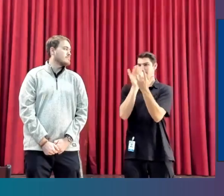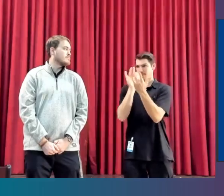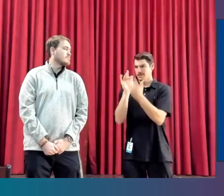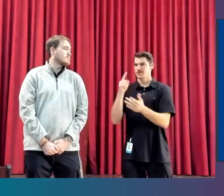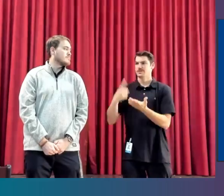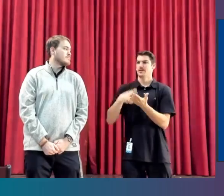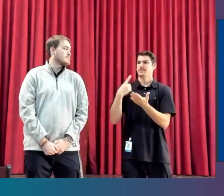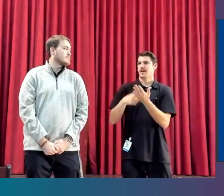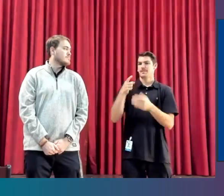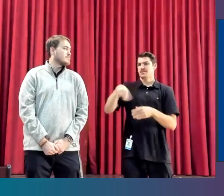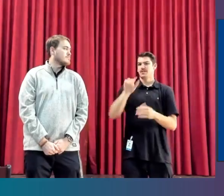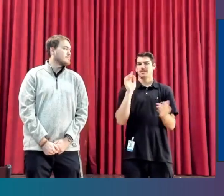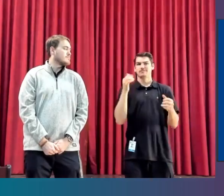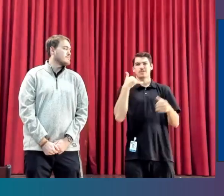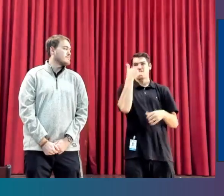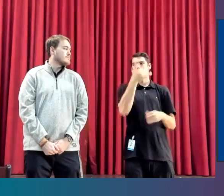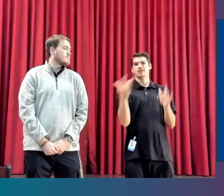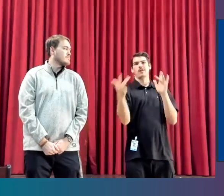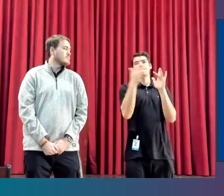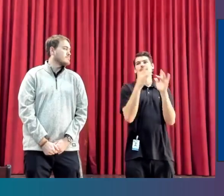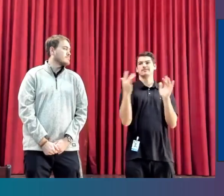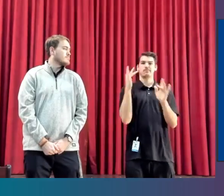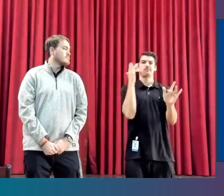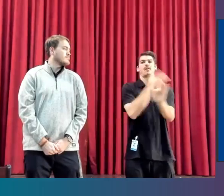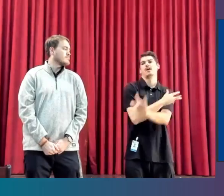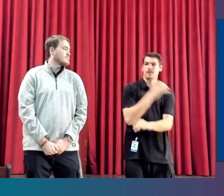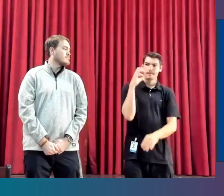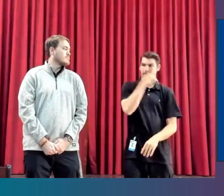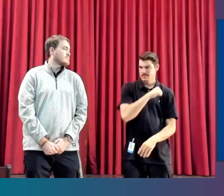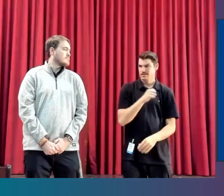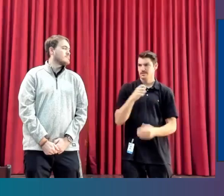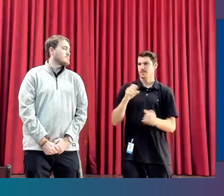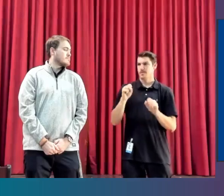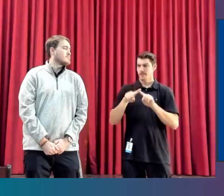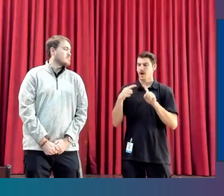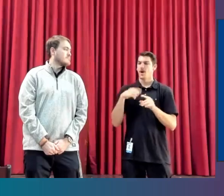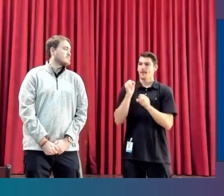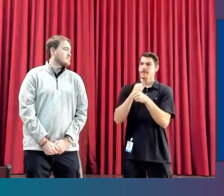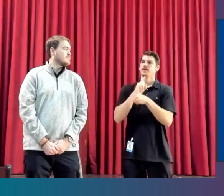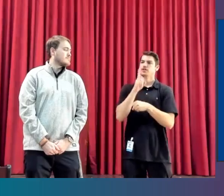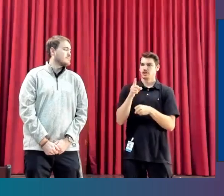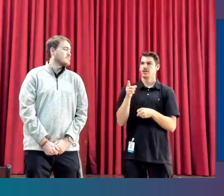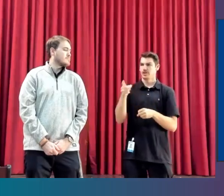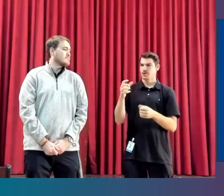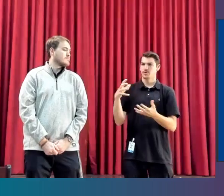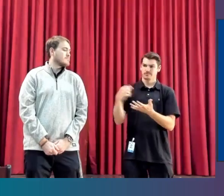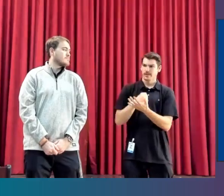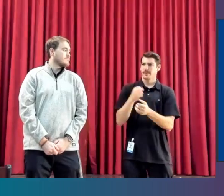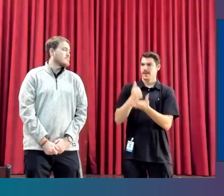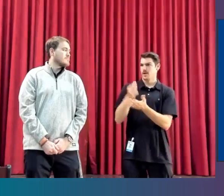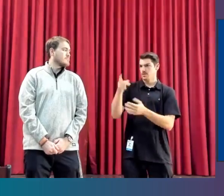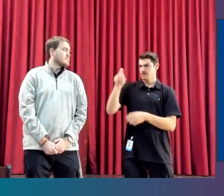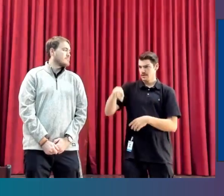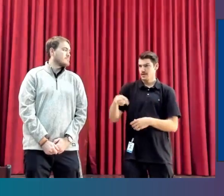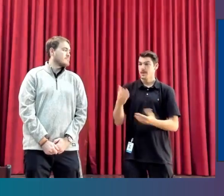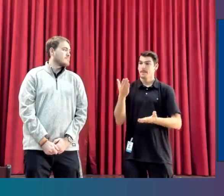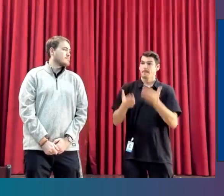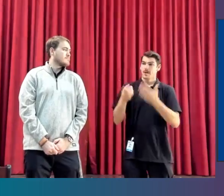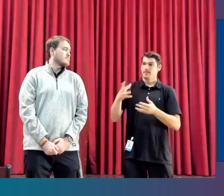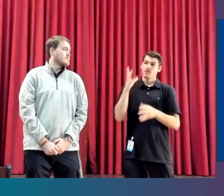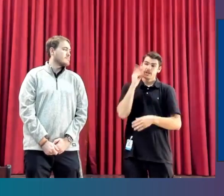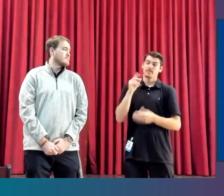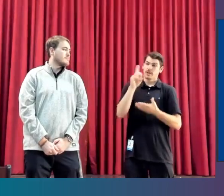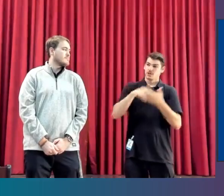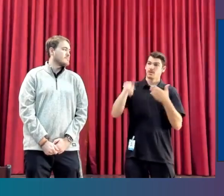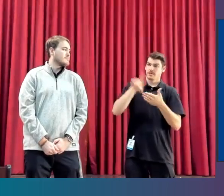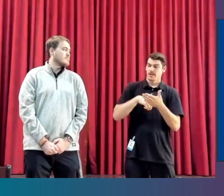get missed. So I really want to make sure that you get the help you need. You could be experiencing discrimination, and so I